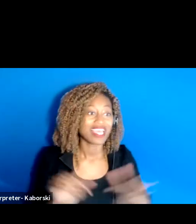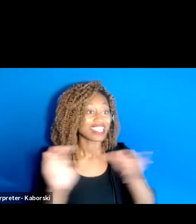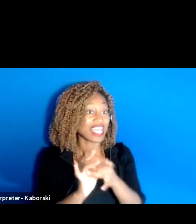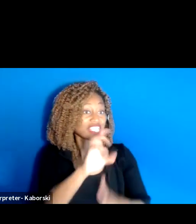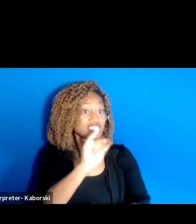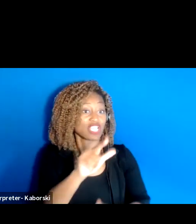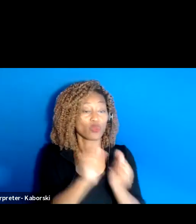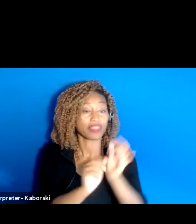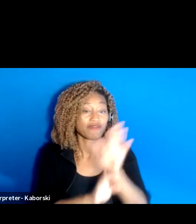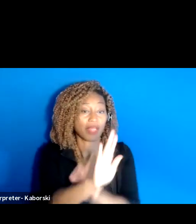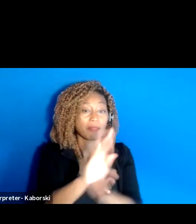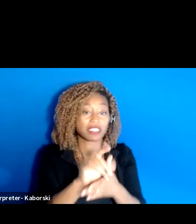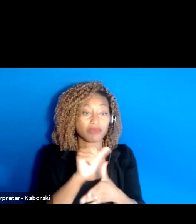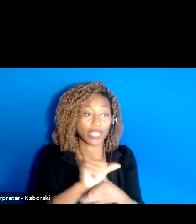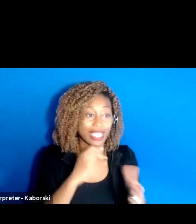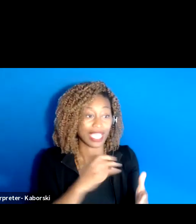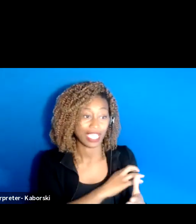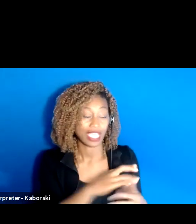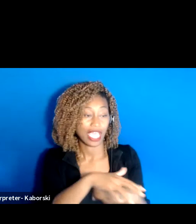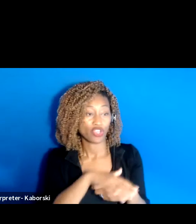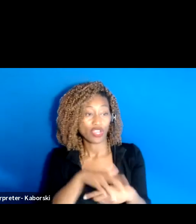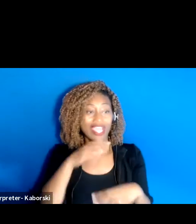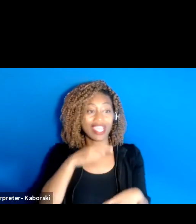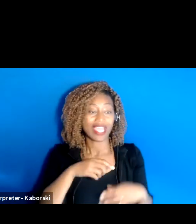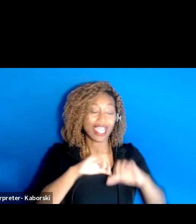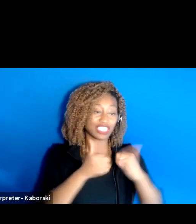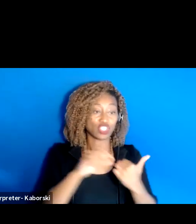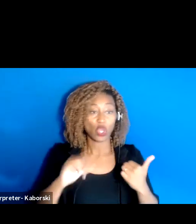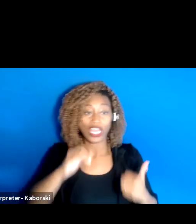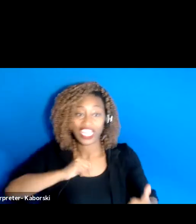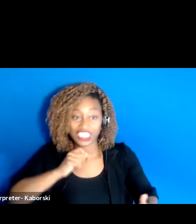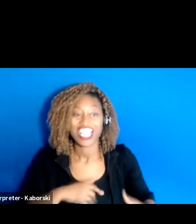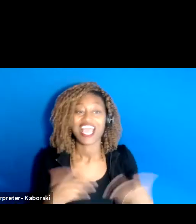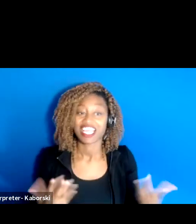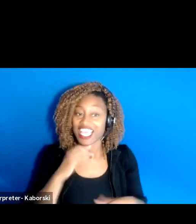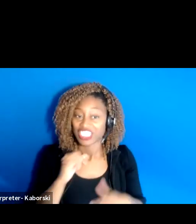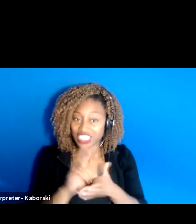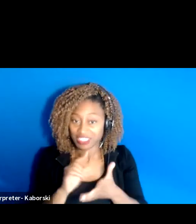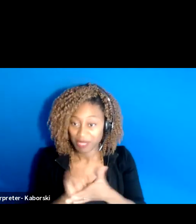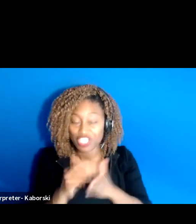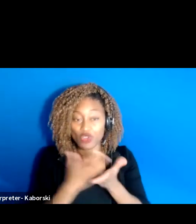Disability Council, Area Agency on Aging, and the Aging and Disability Resource Centers in your state,